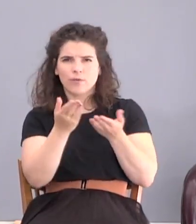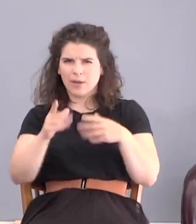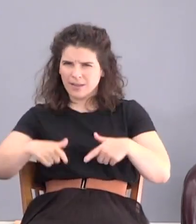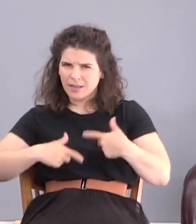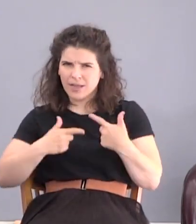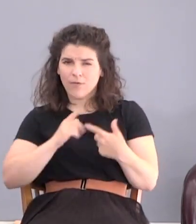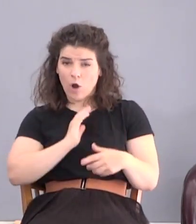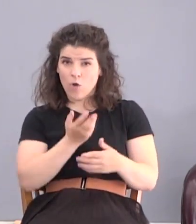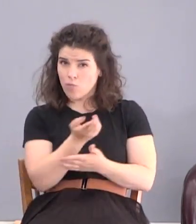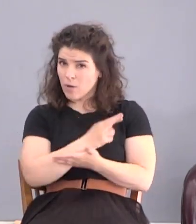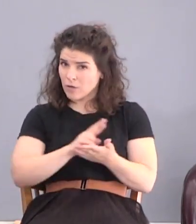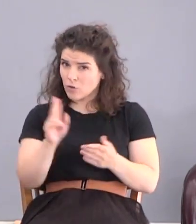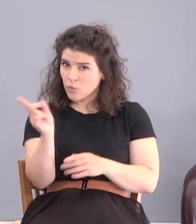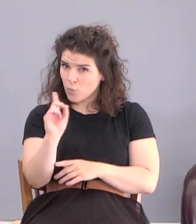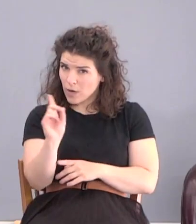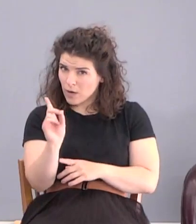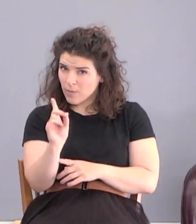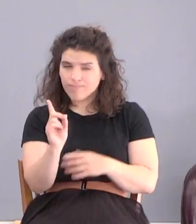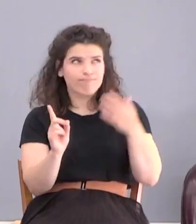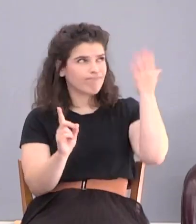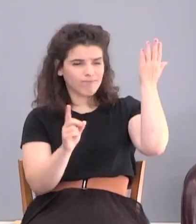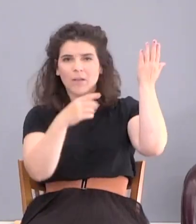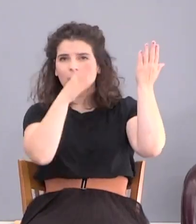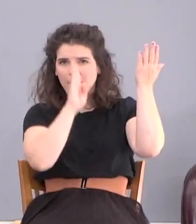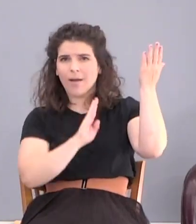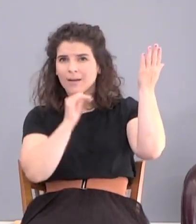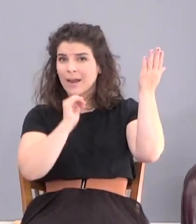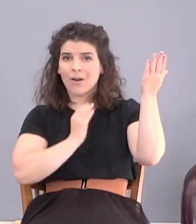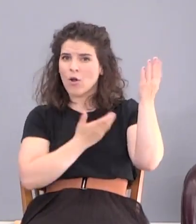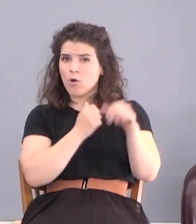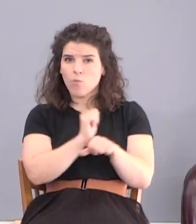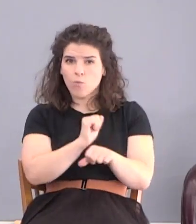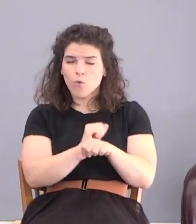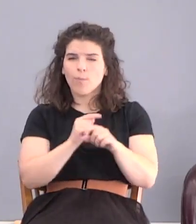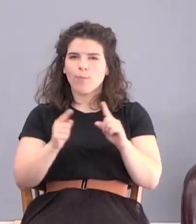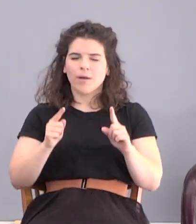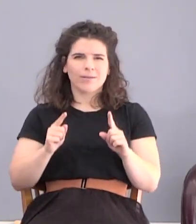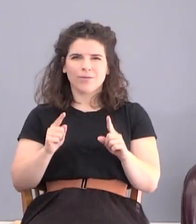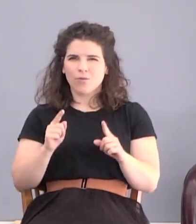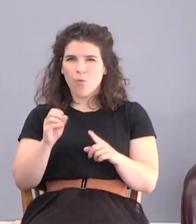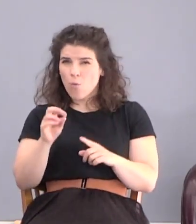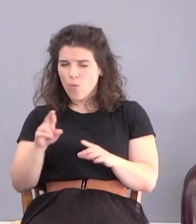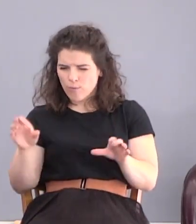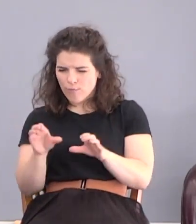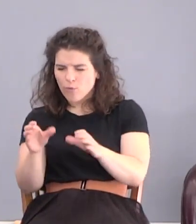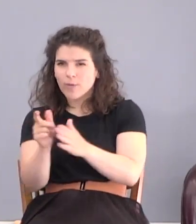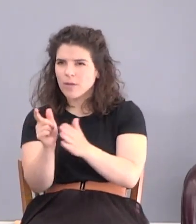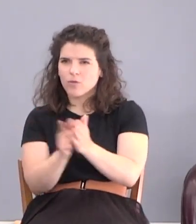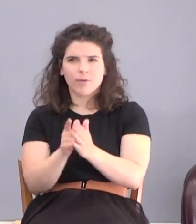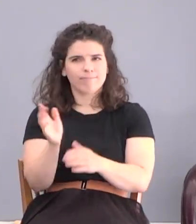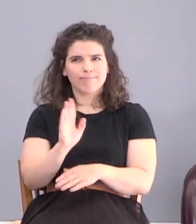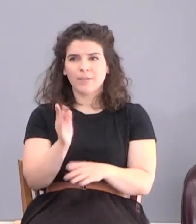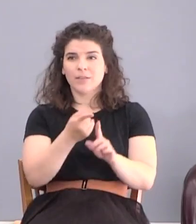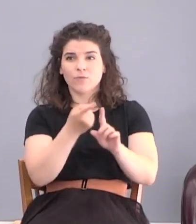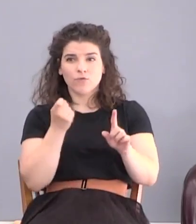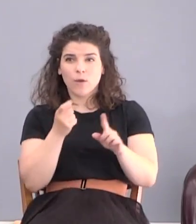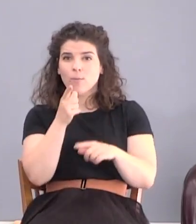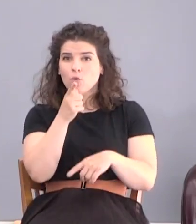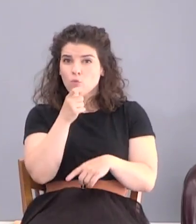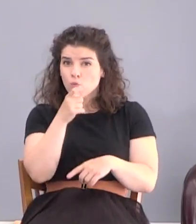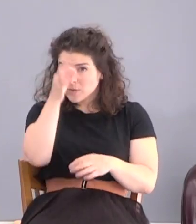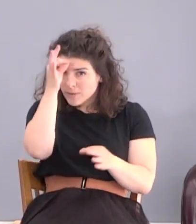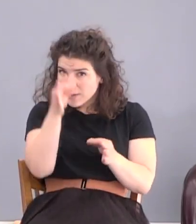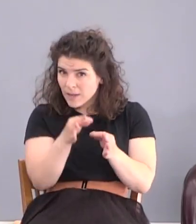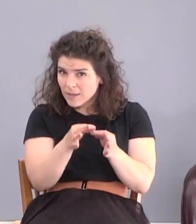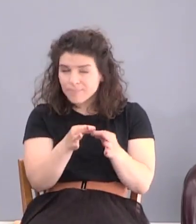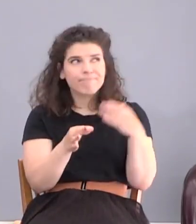righteousness doesn't come by our works. It doesn't come by us performing the law and serving in that way. It comes by the faith of Jesus Christ and